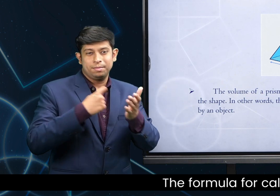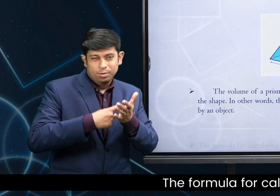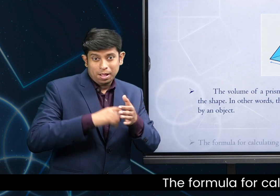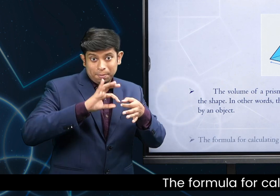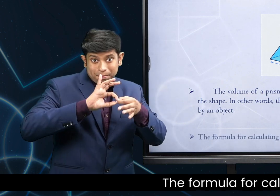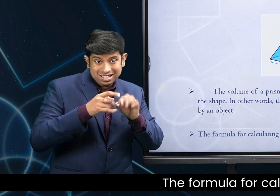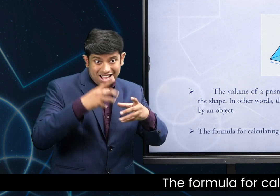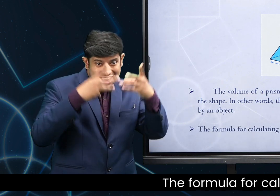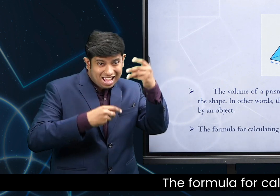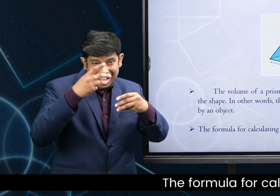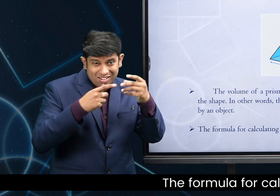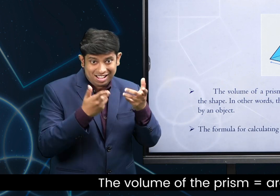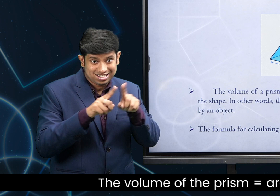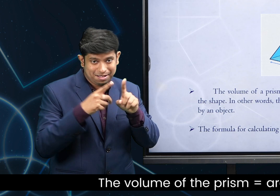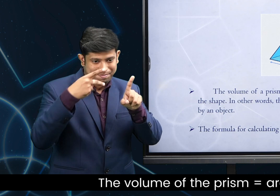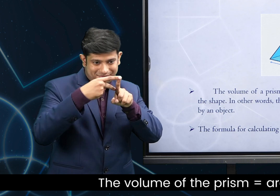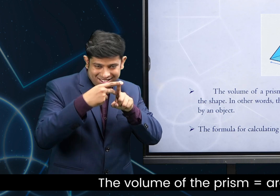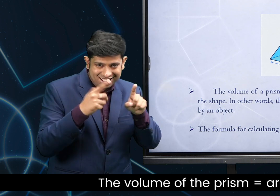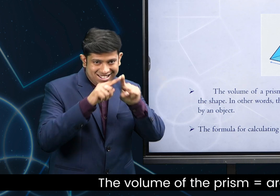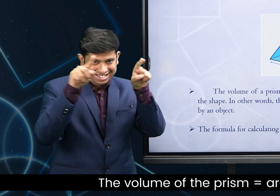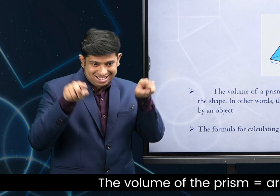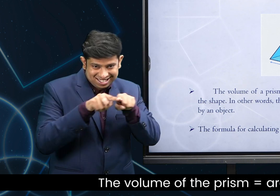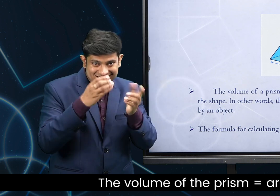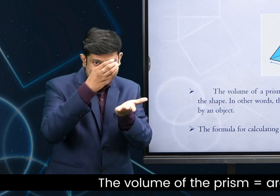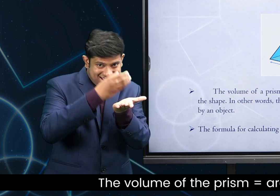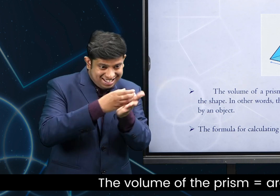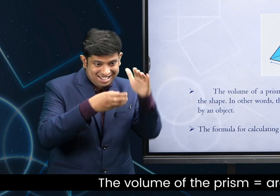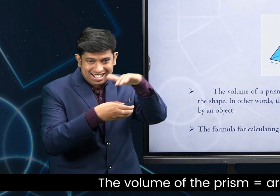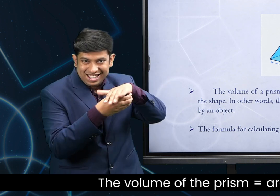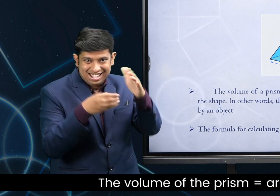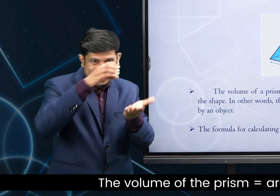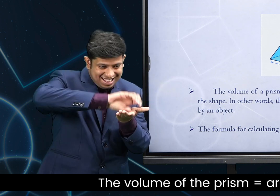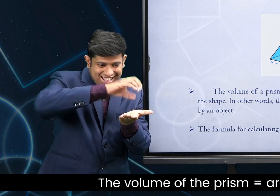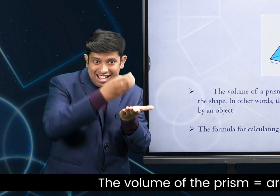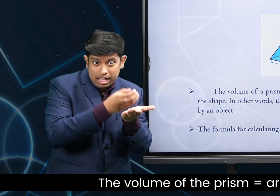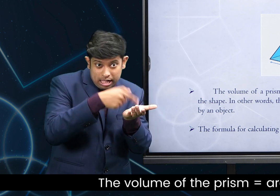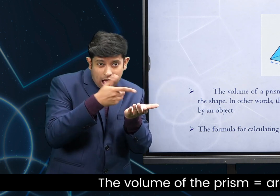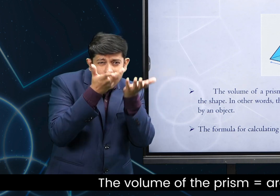The formula for calculating the volume of the prism is equal to area of base into height.